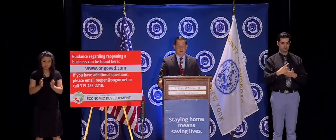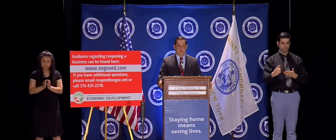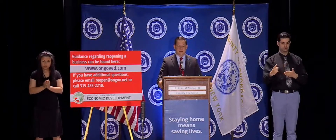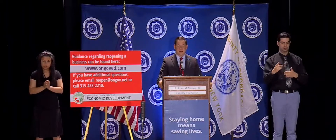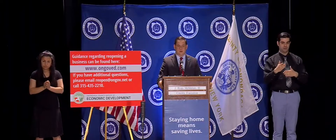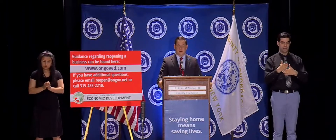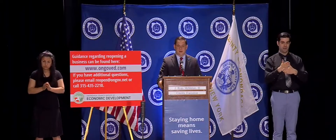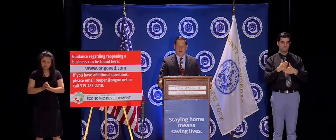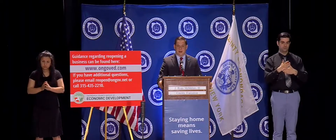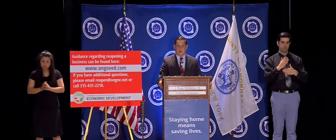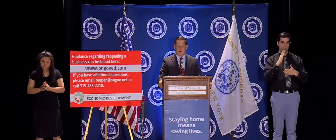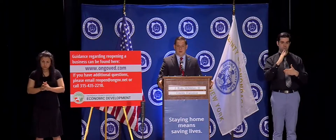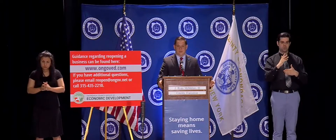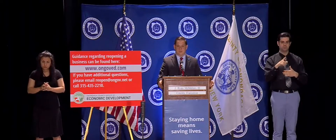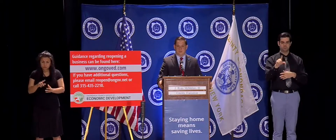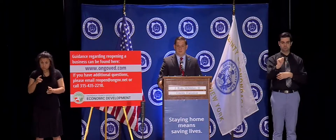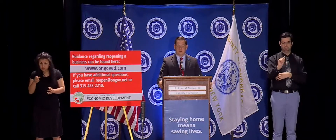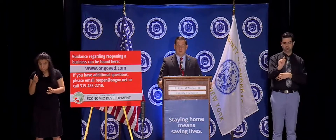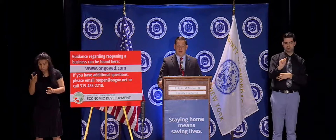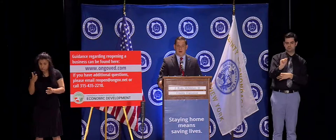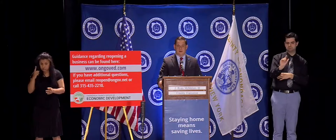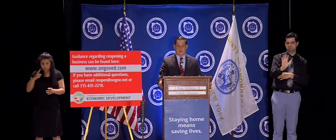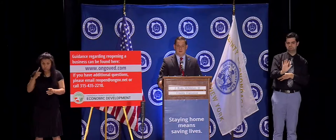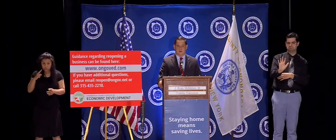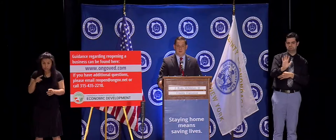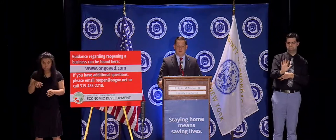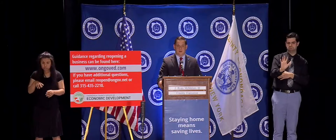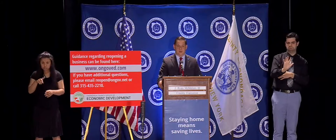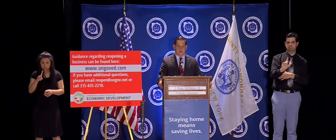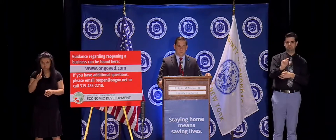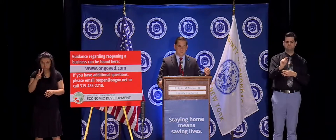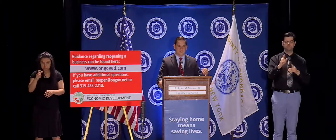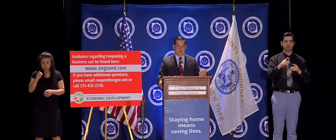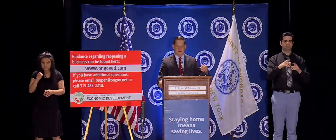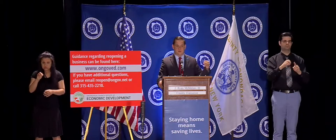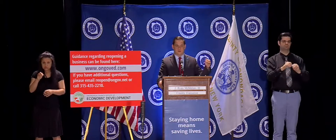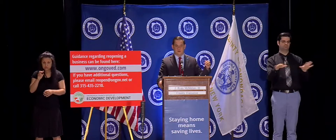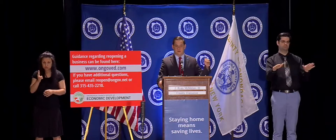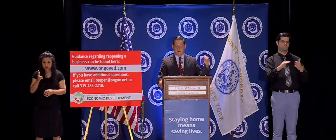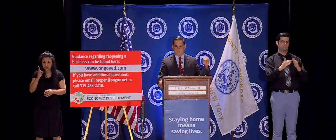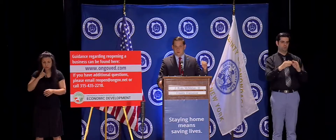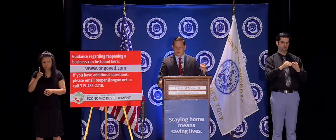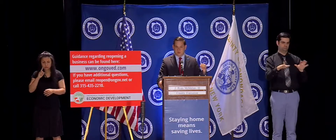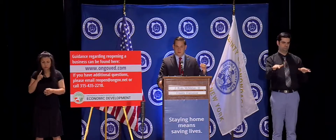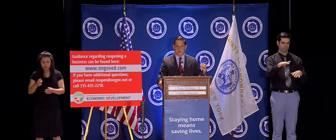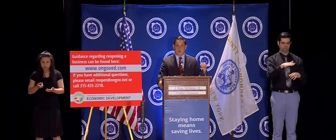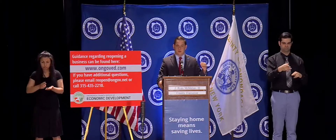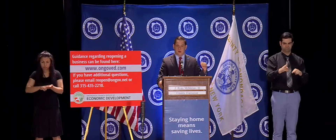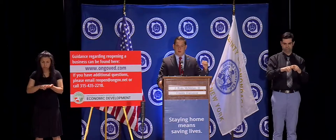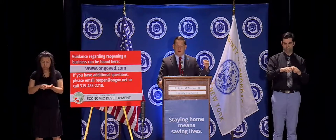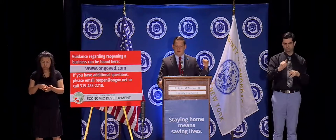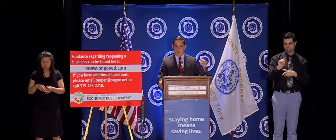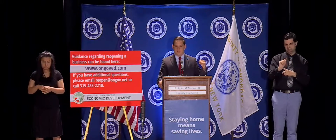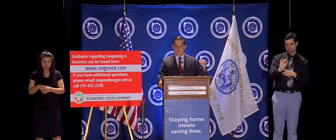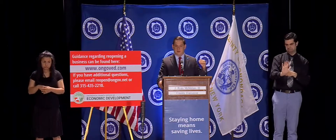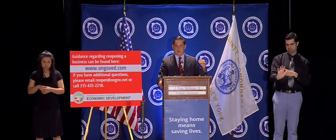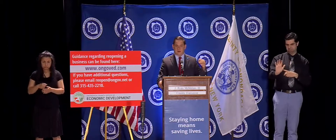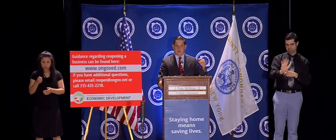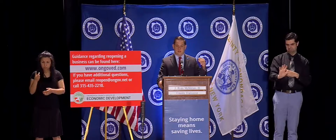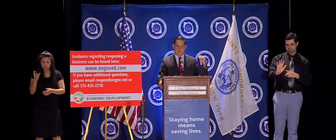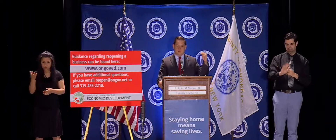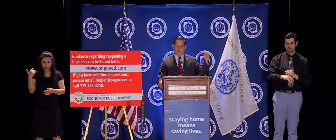that's really kind of right in line where we've been. Our better weeks in the last 4 or 5 weeks have been closer to 12 or